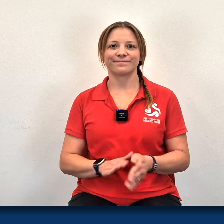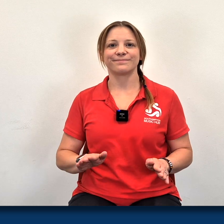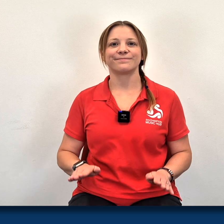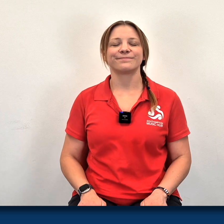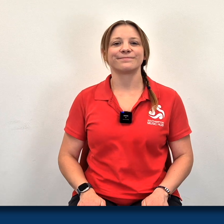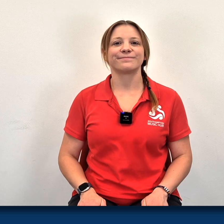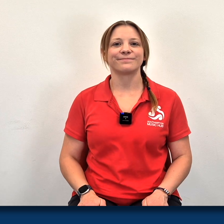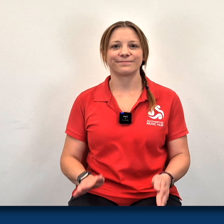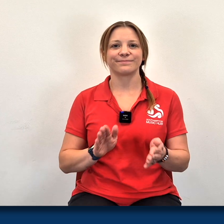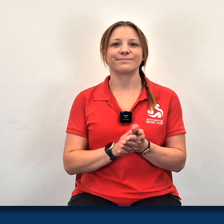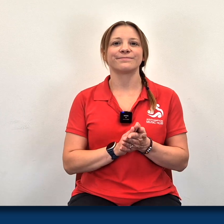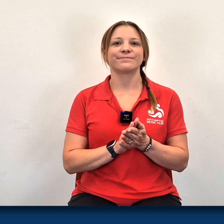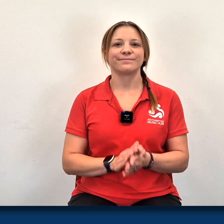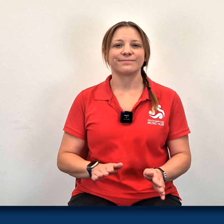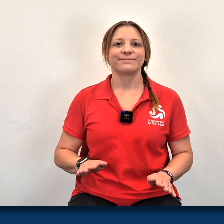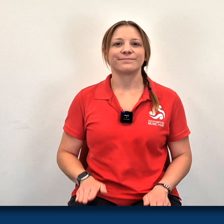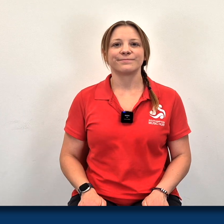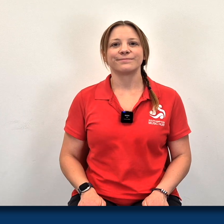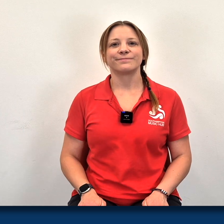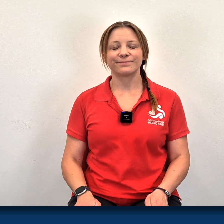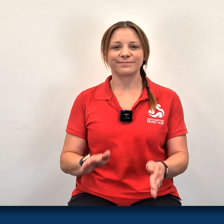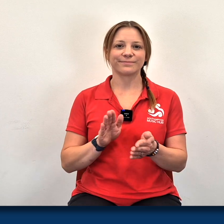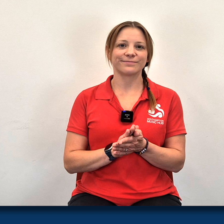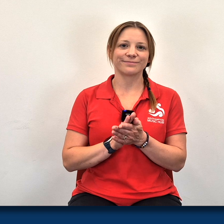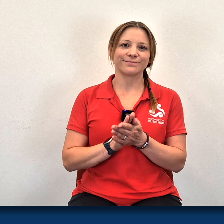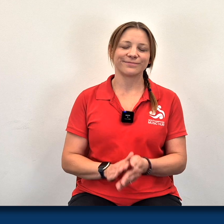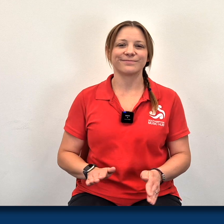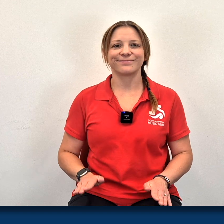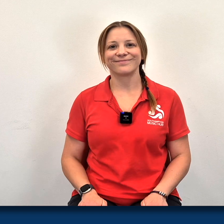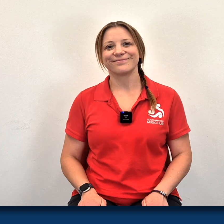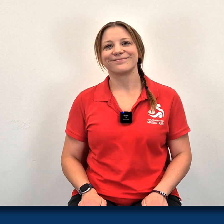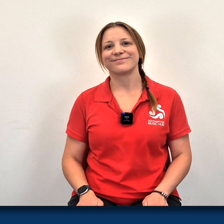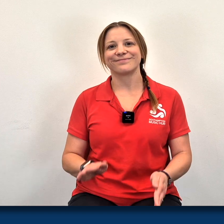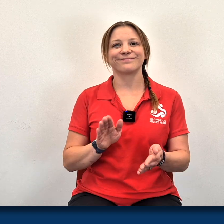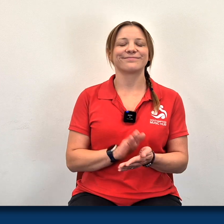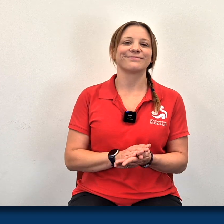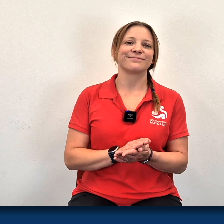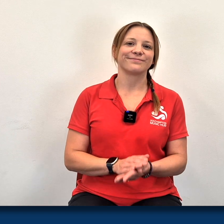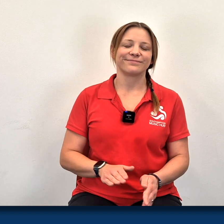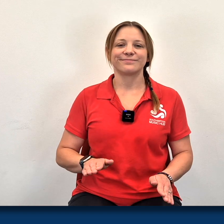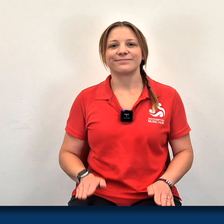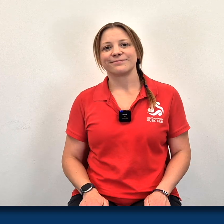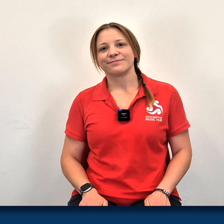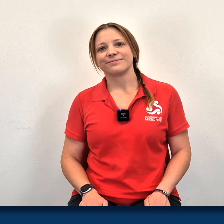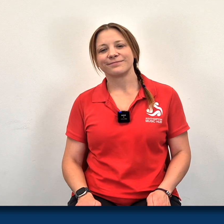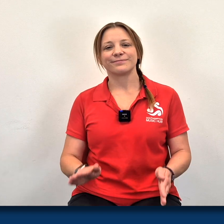And all that Nigel wanted was to see the view from atop of Primrose Hill, like the people